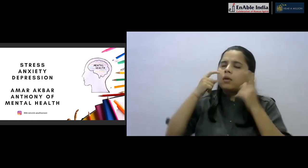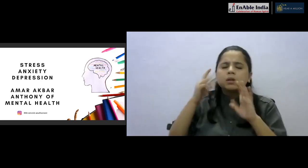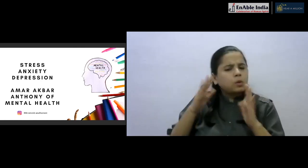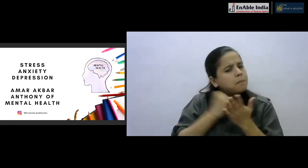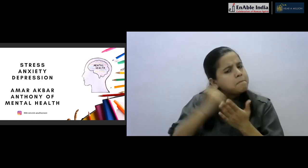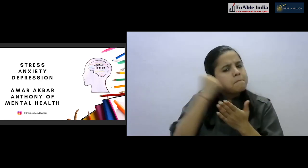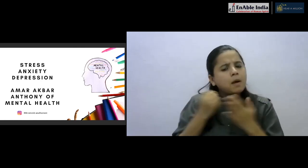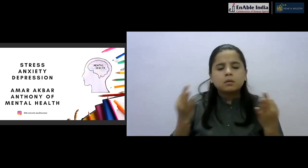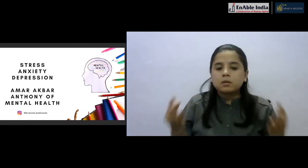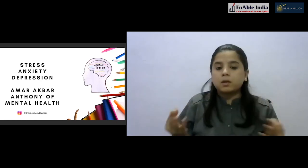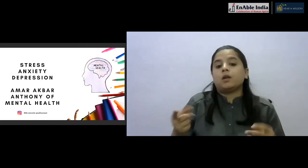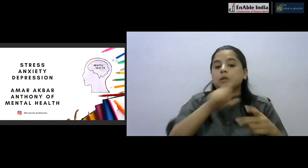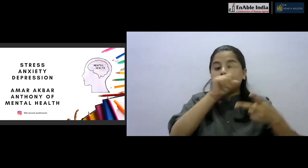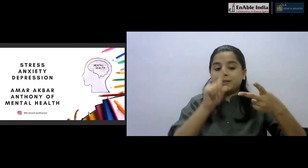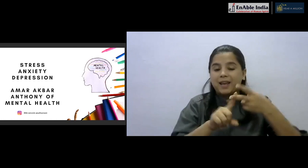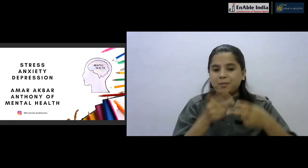as